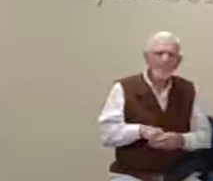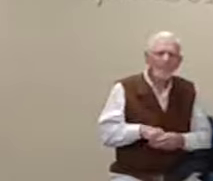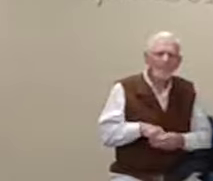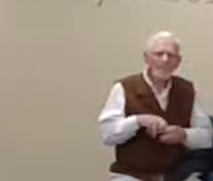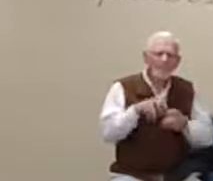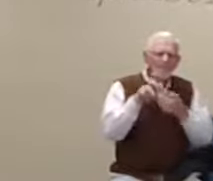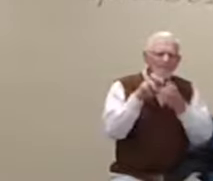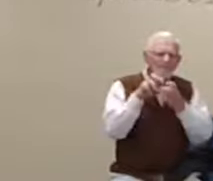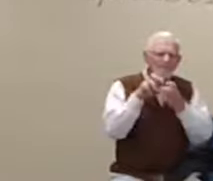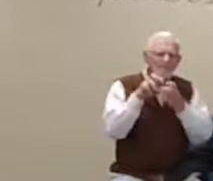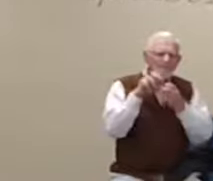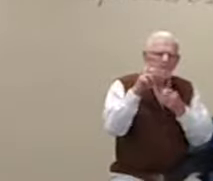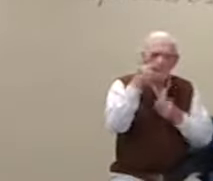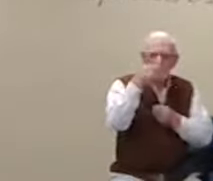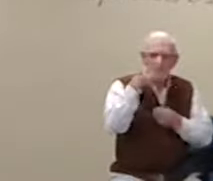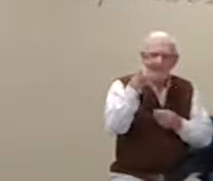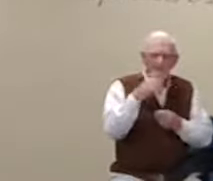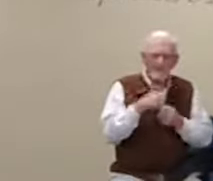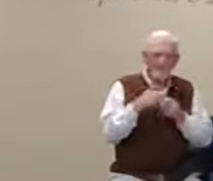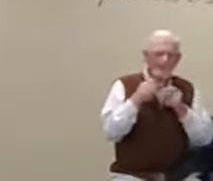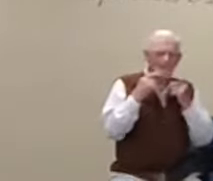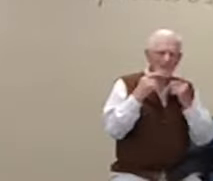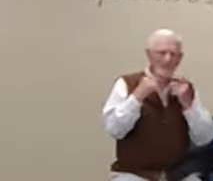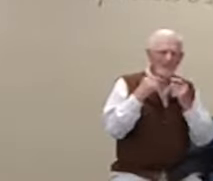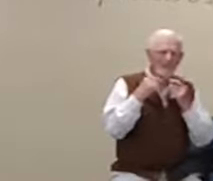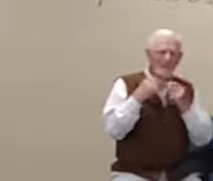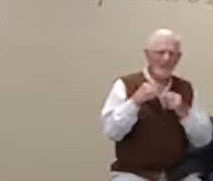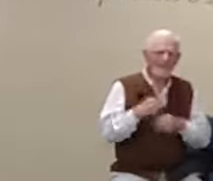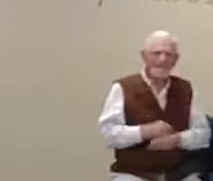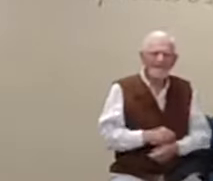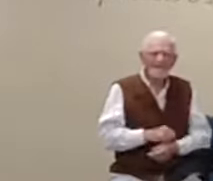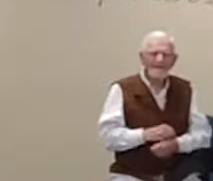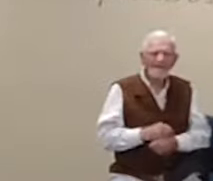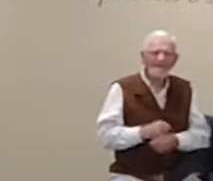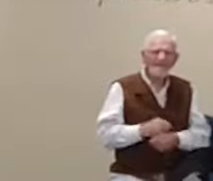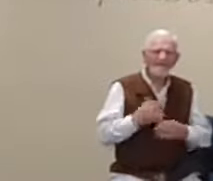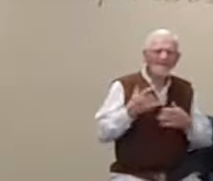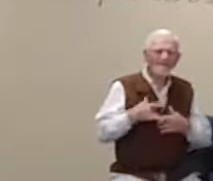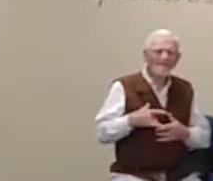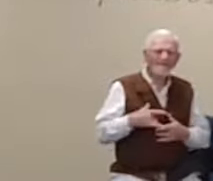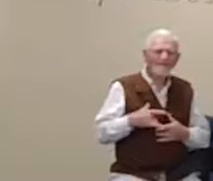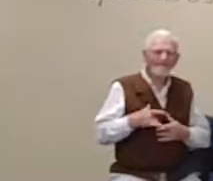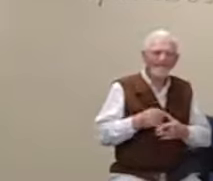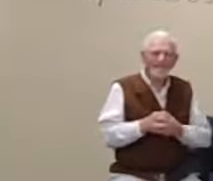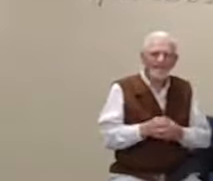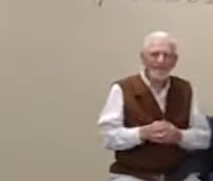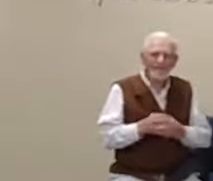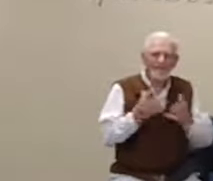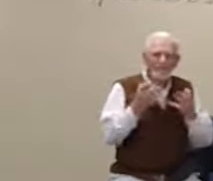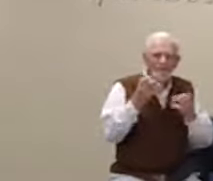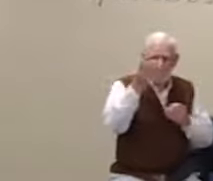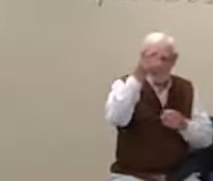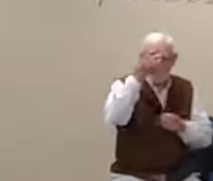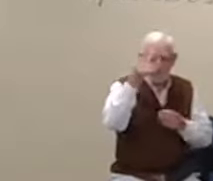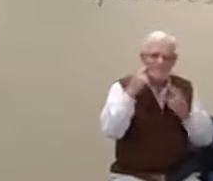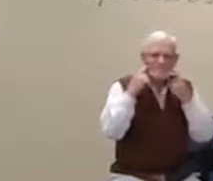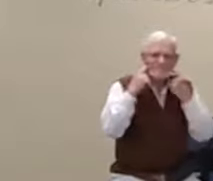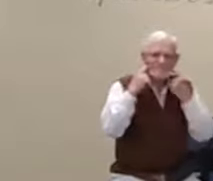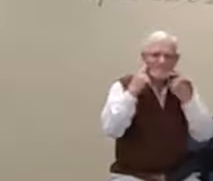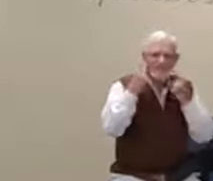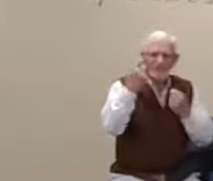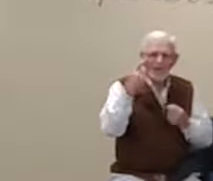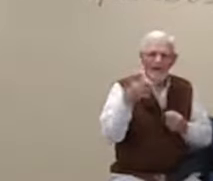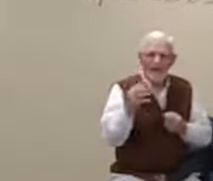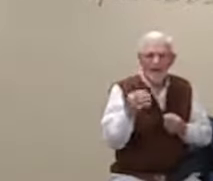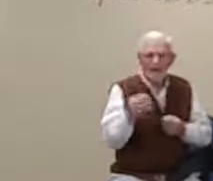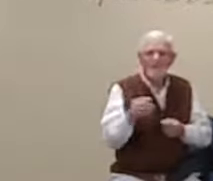Just, you know, and he was just like, Daddy, smile. You know, he just wanted Daddy to smile at him. And